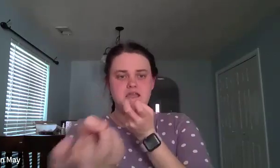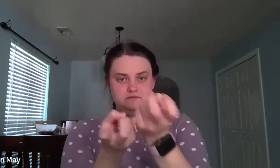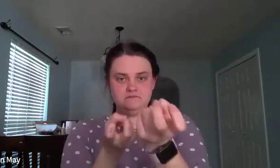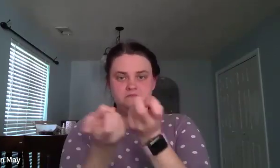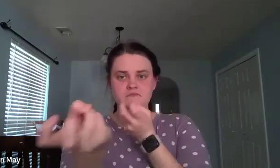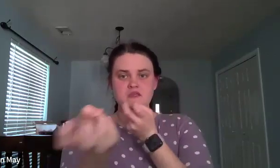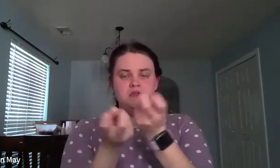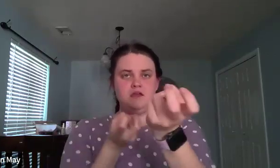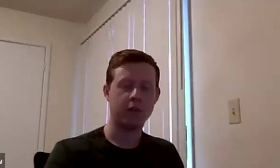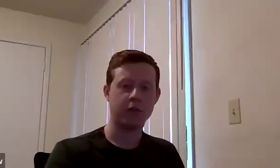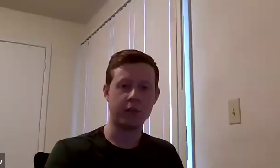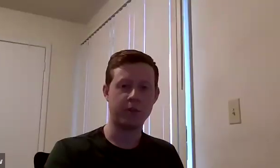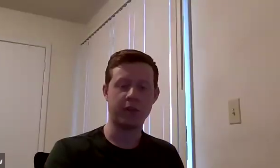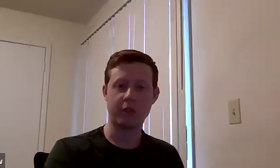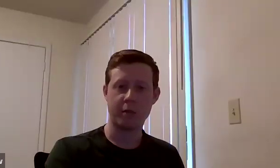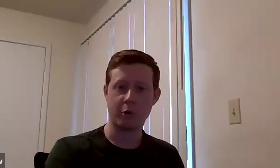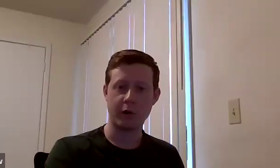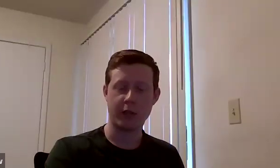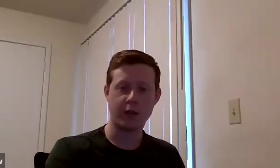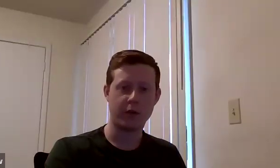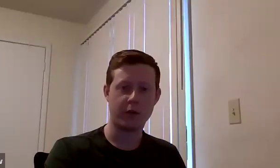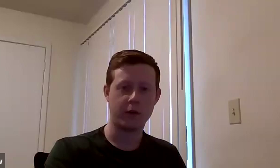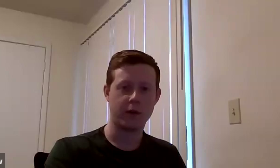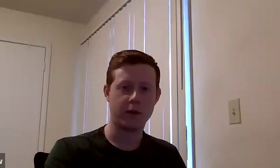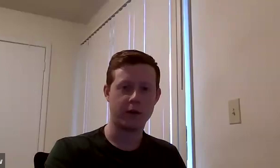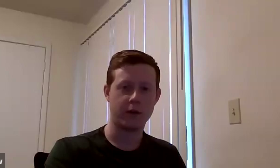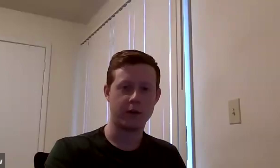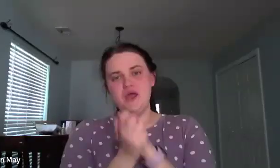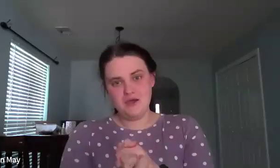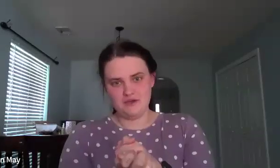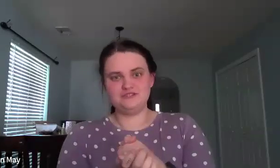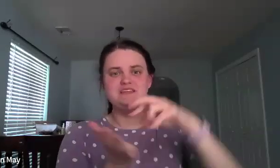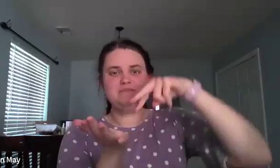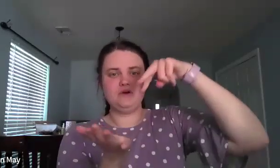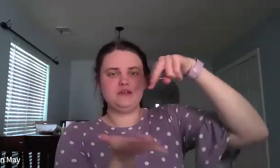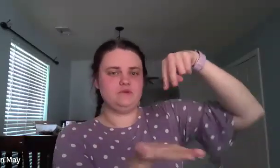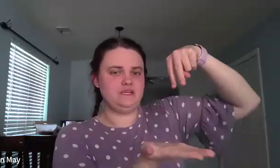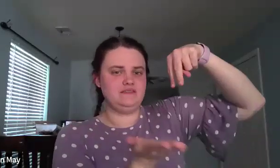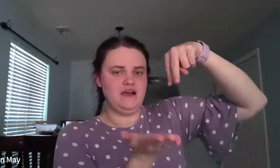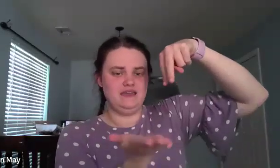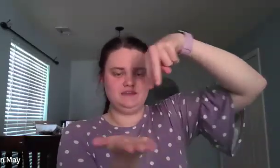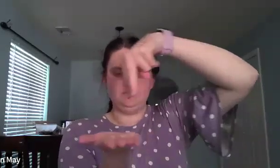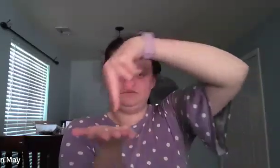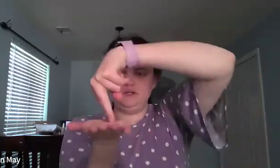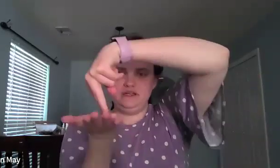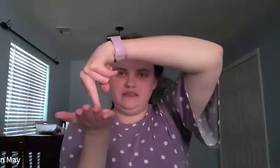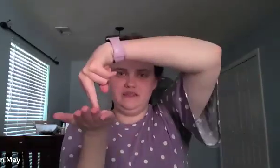Skating. Is that the same as like skateboarding? No. So skateboarding would be like you'd put and then you